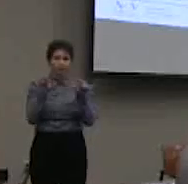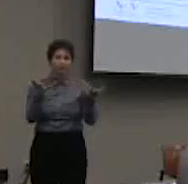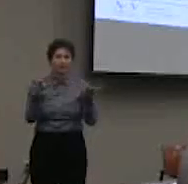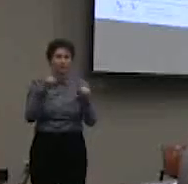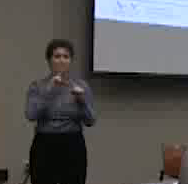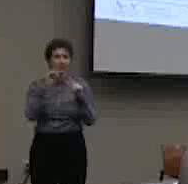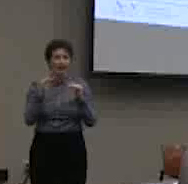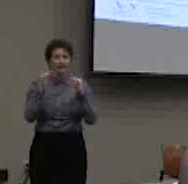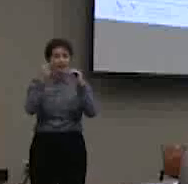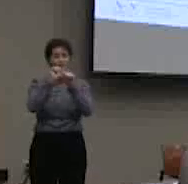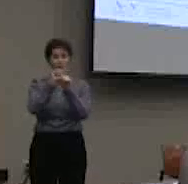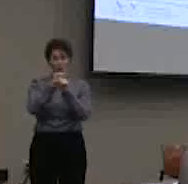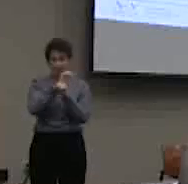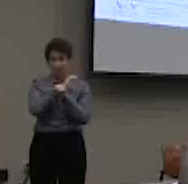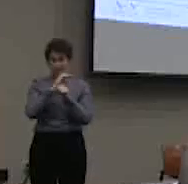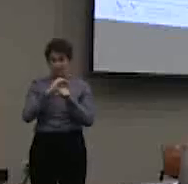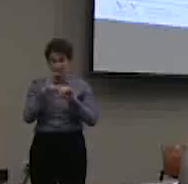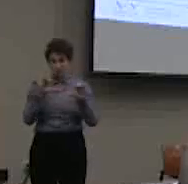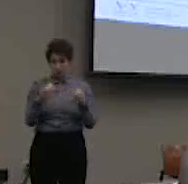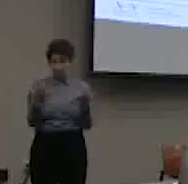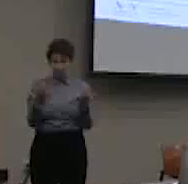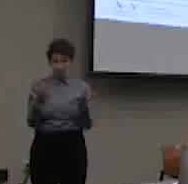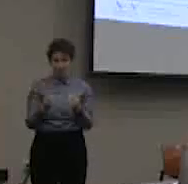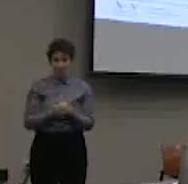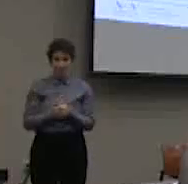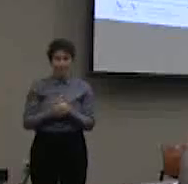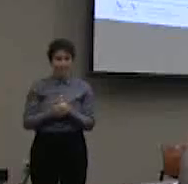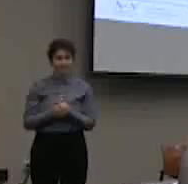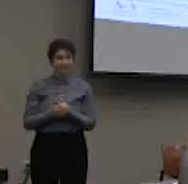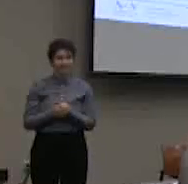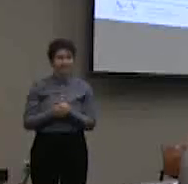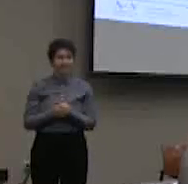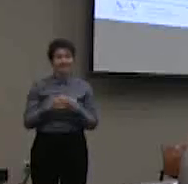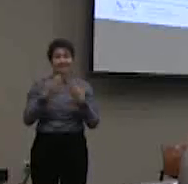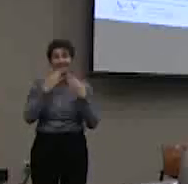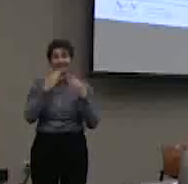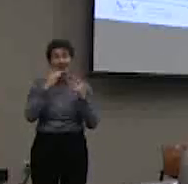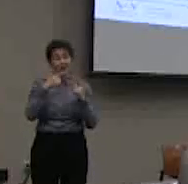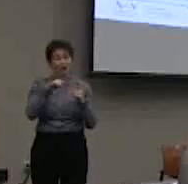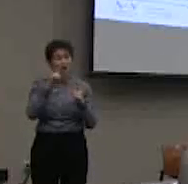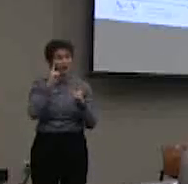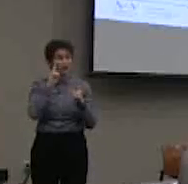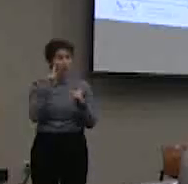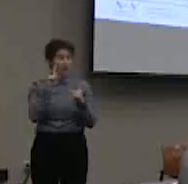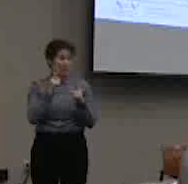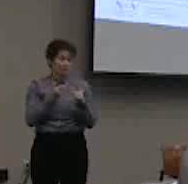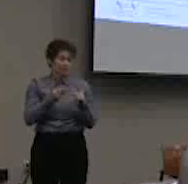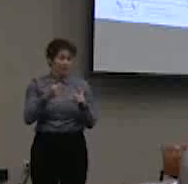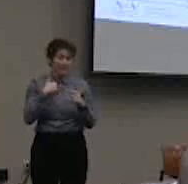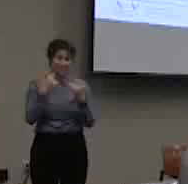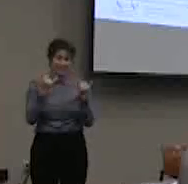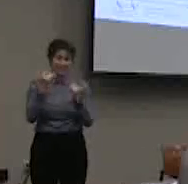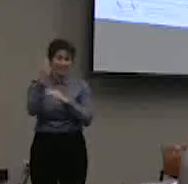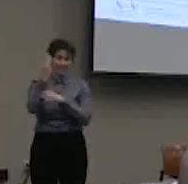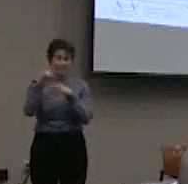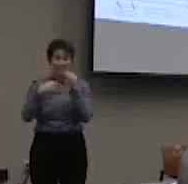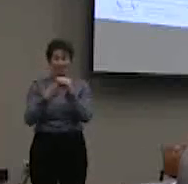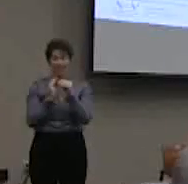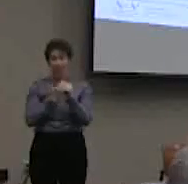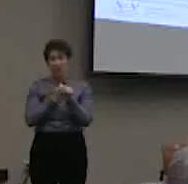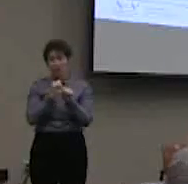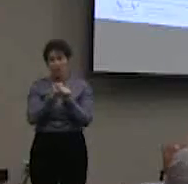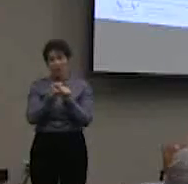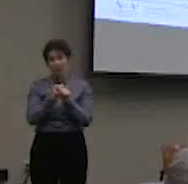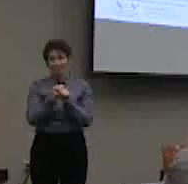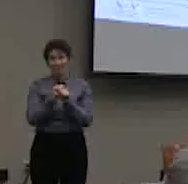So again, thank you so much for having me today to present our work. We hope these tools will be helpful